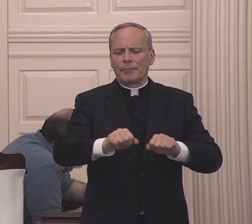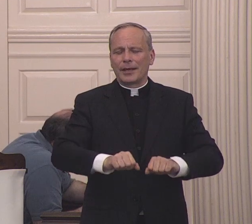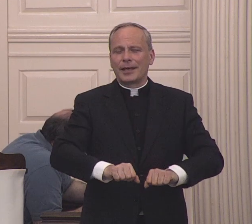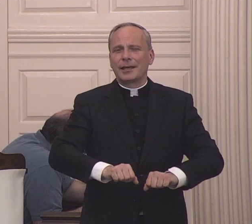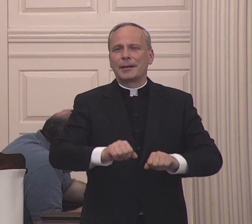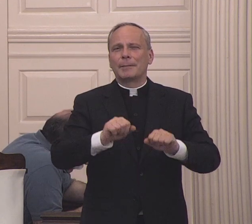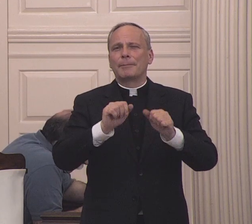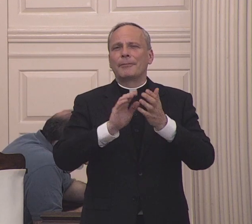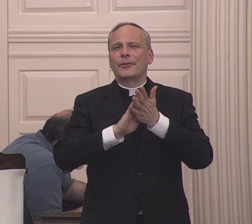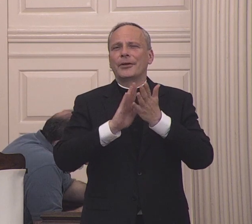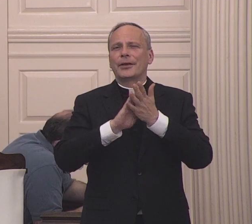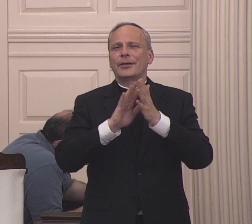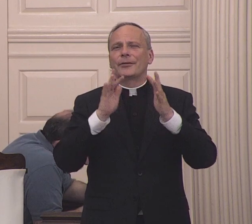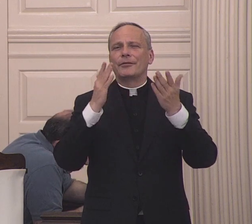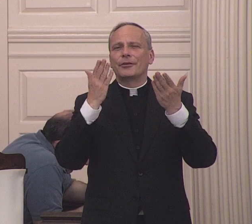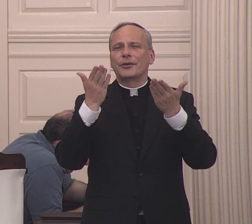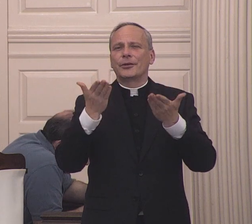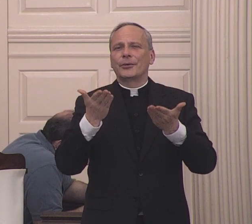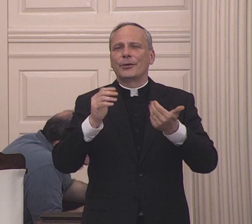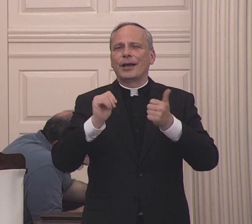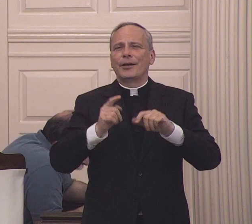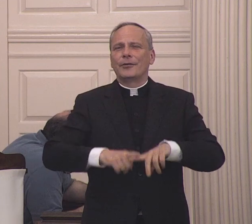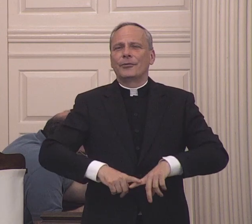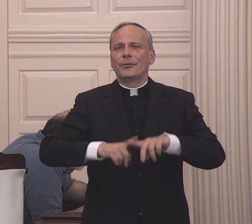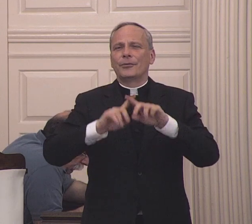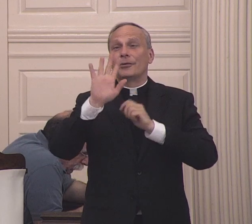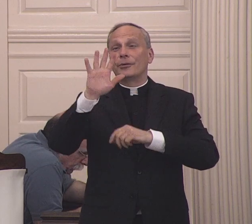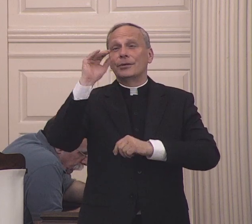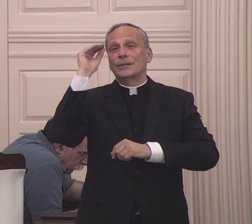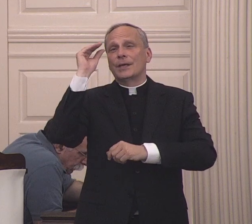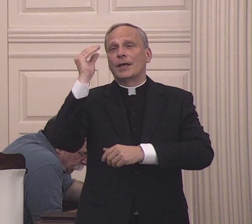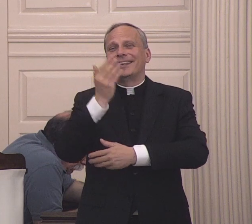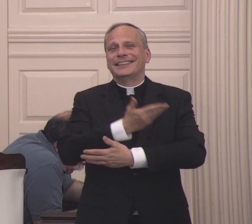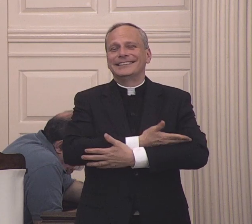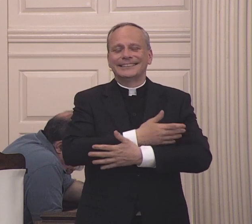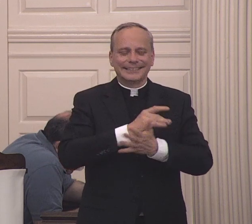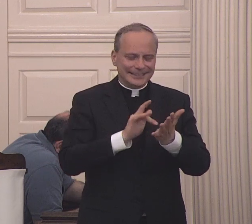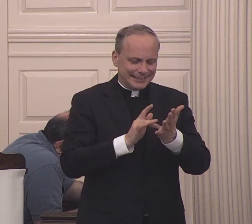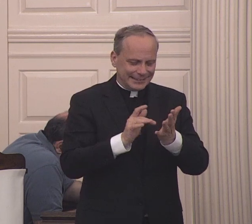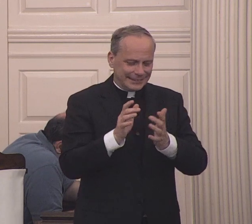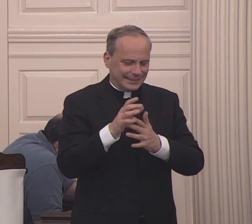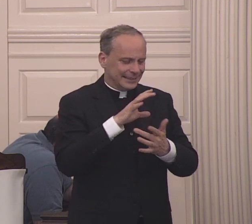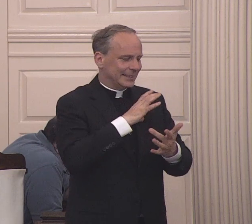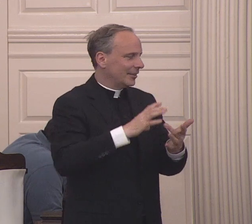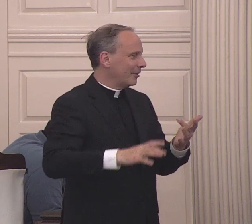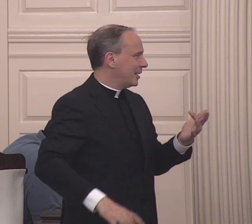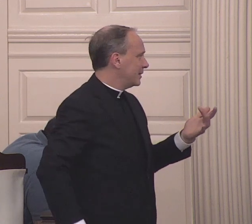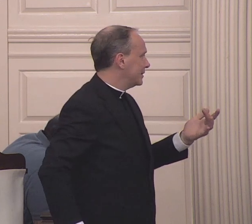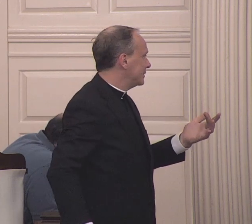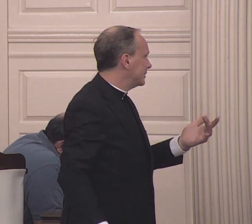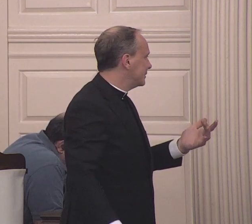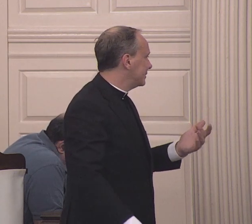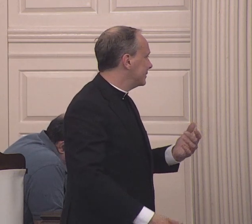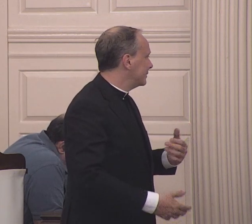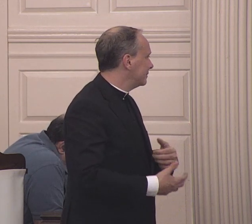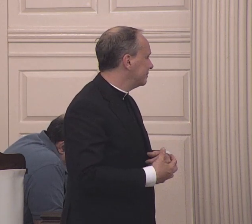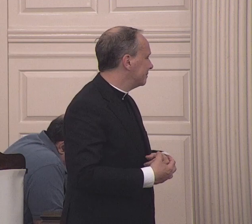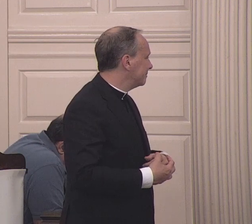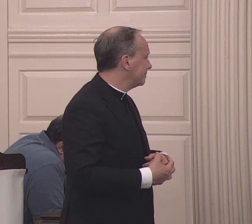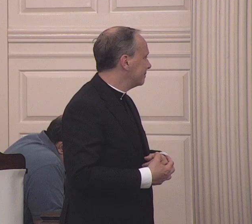life, and may praise and glorify you through your Son, Jesus Christ.